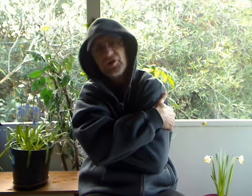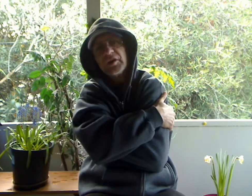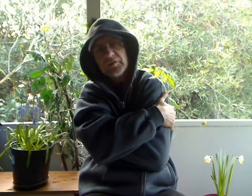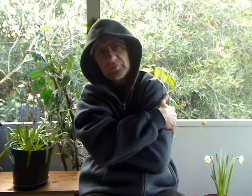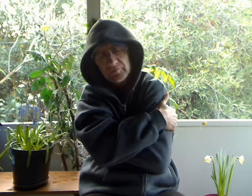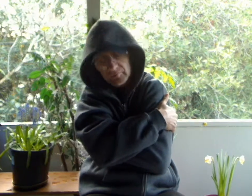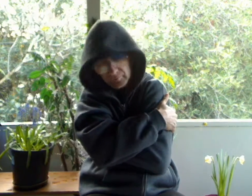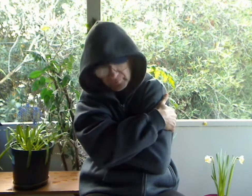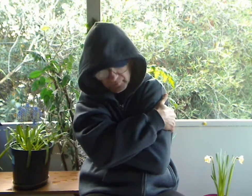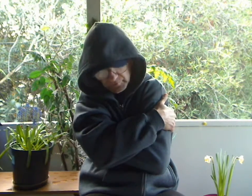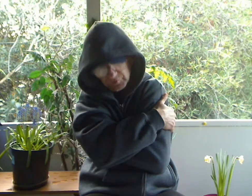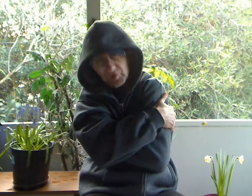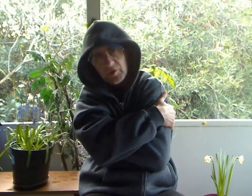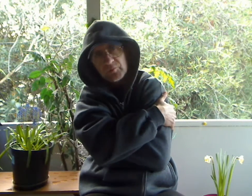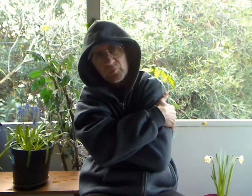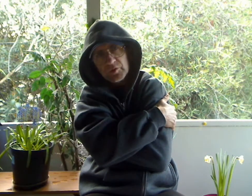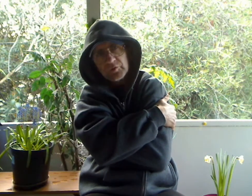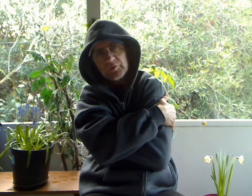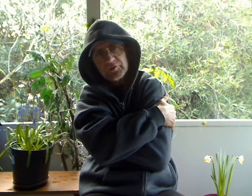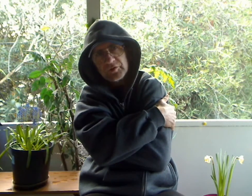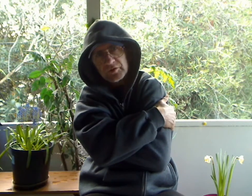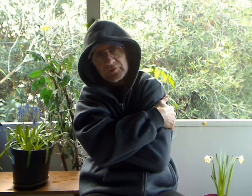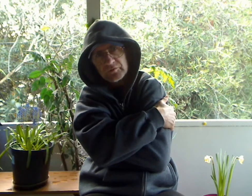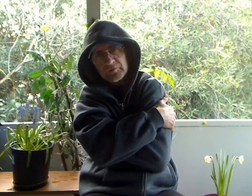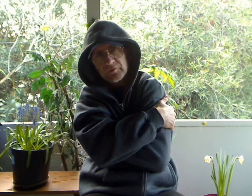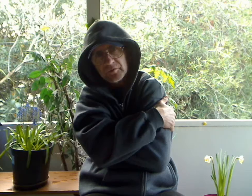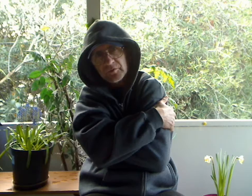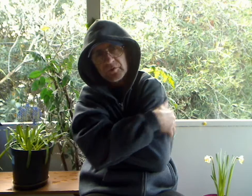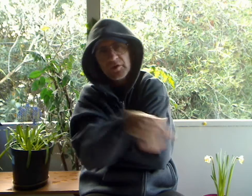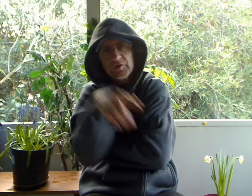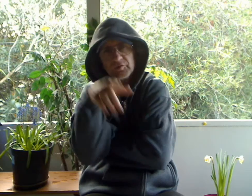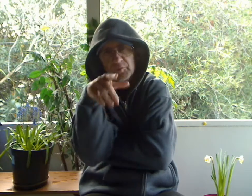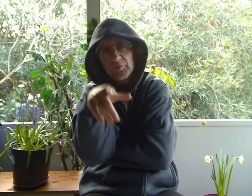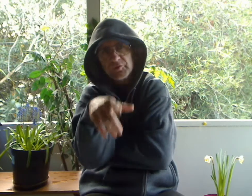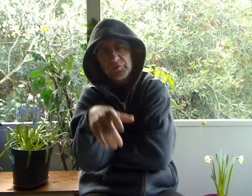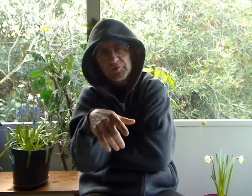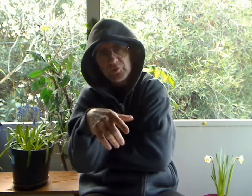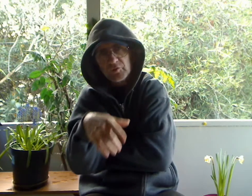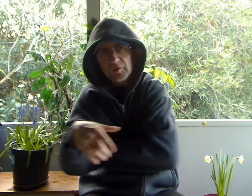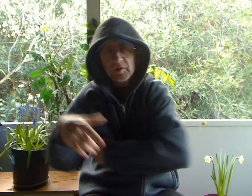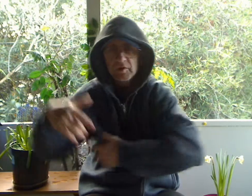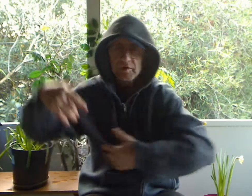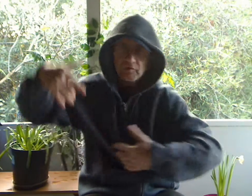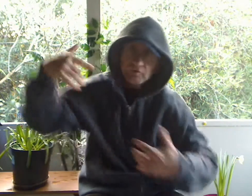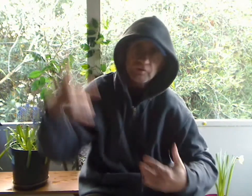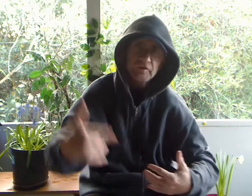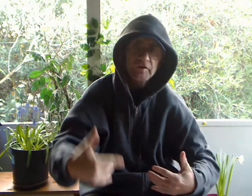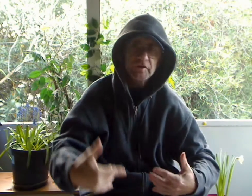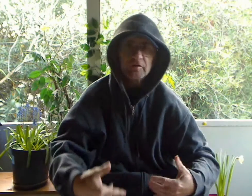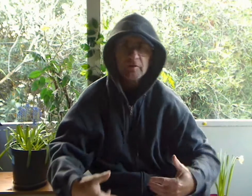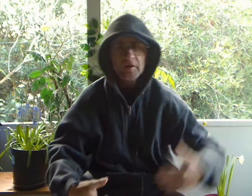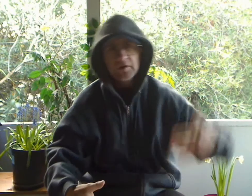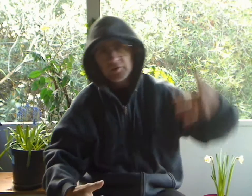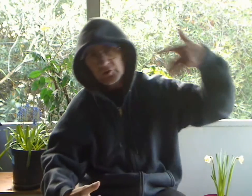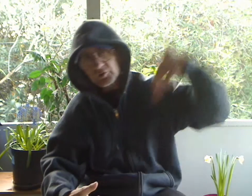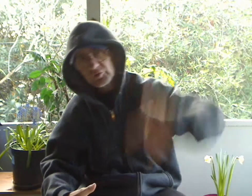Check it. Psalms 136. His mercy is enduring because you're still here. As long as you're